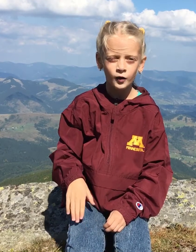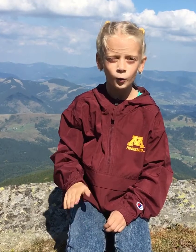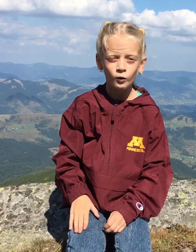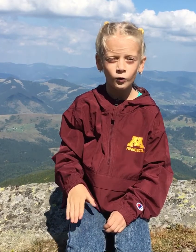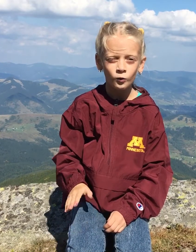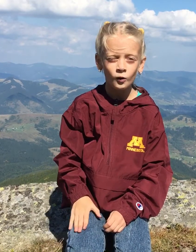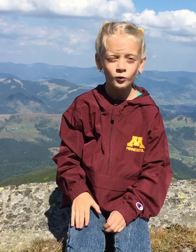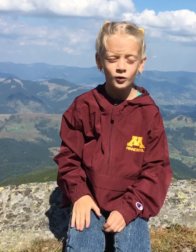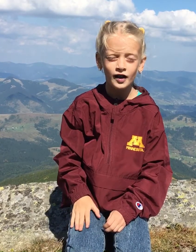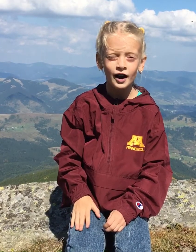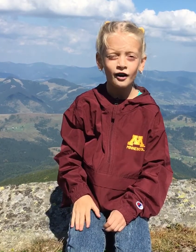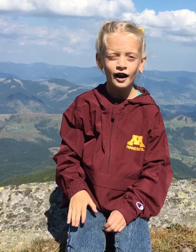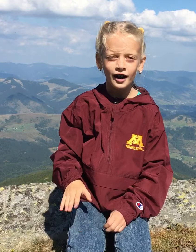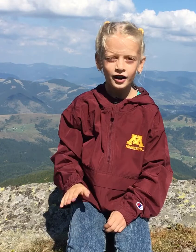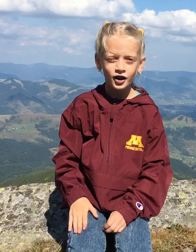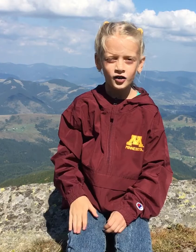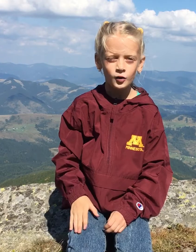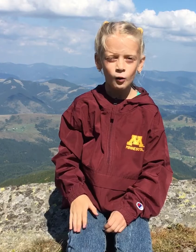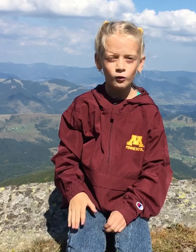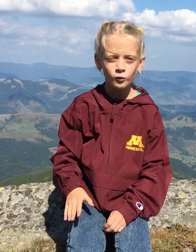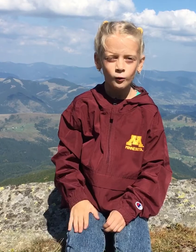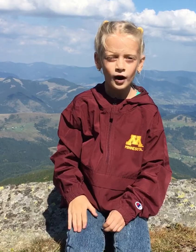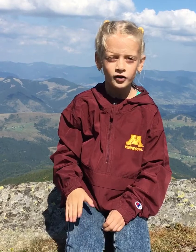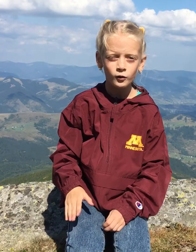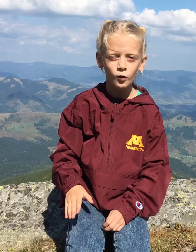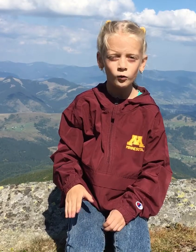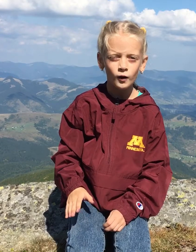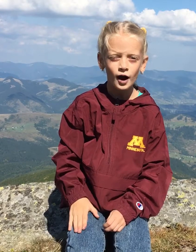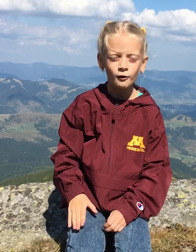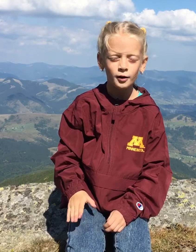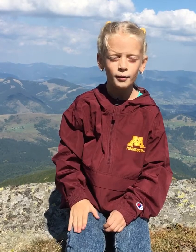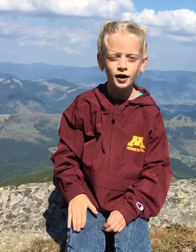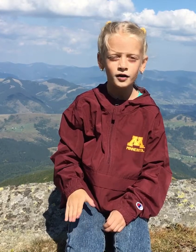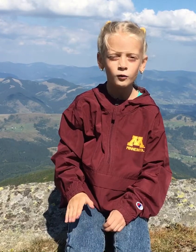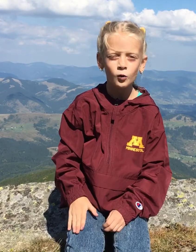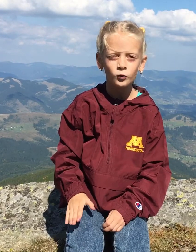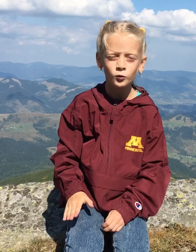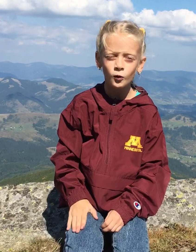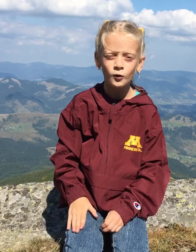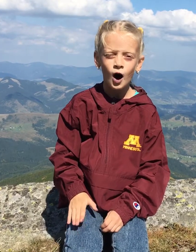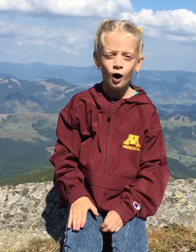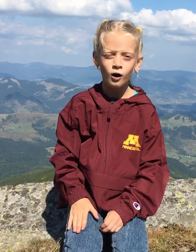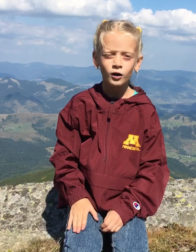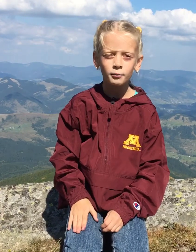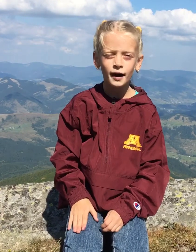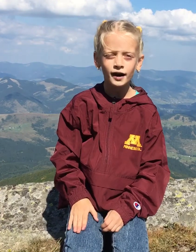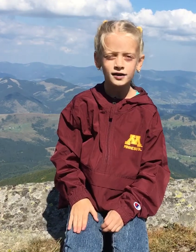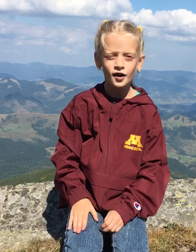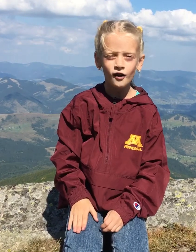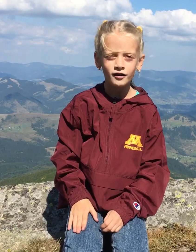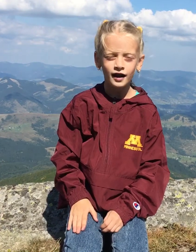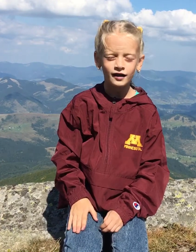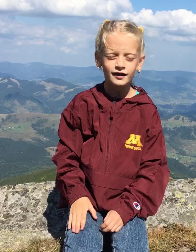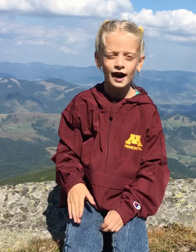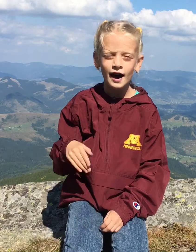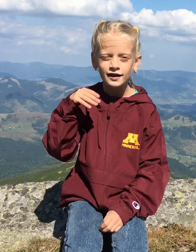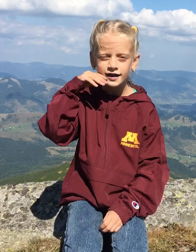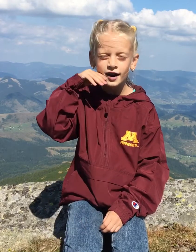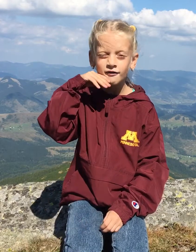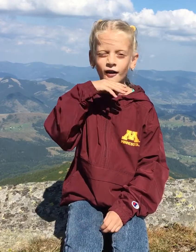the meow meow there. Here the meow, where the meow, everybody meow meow. Old Macdonald's had a